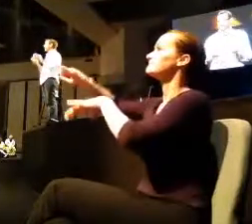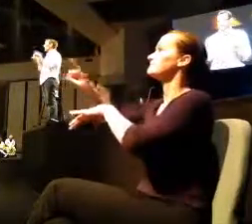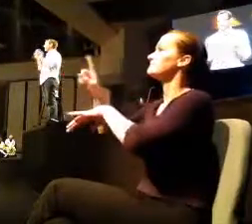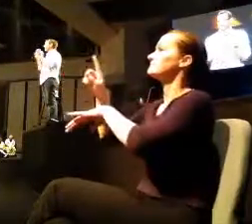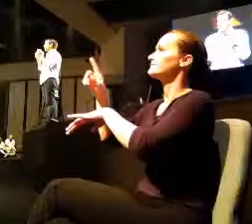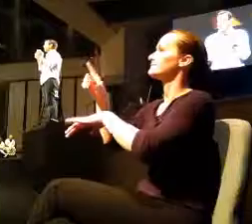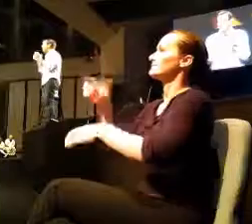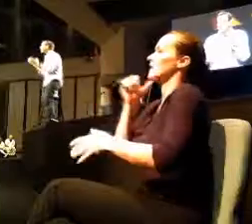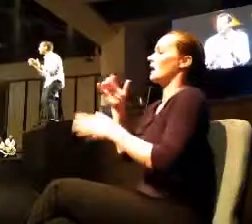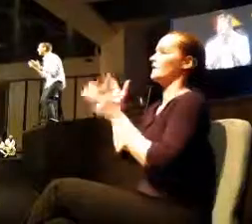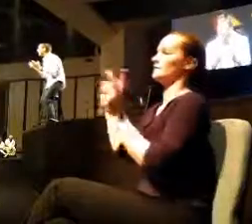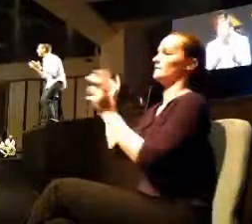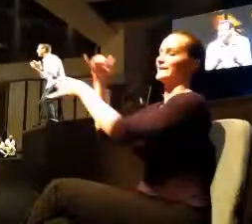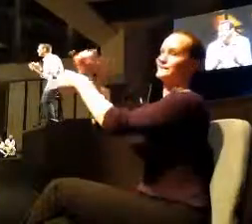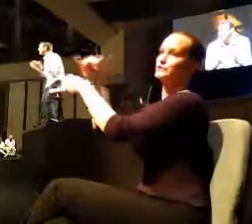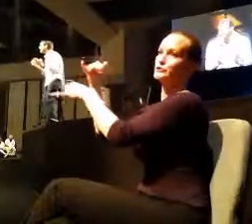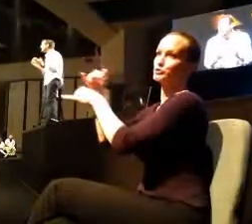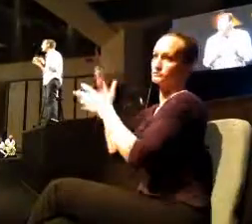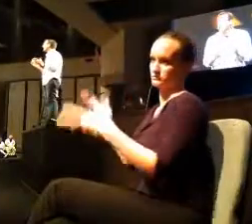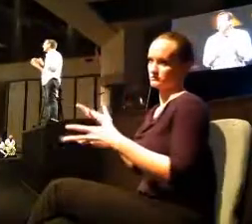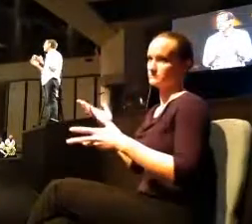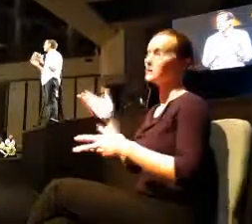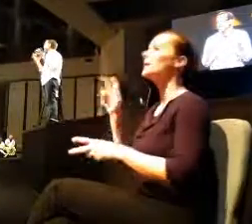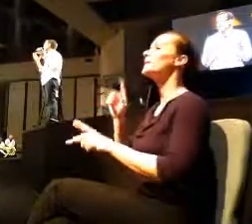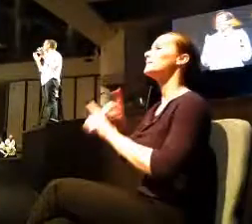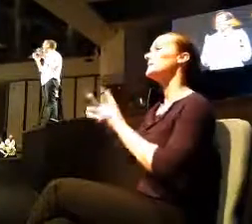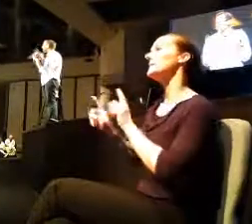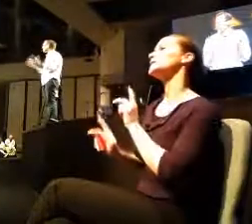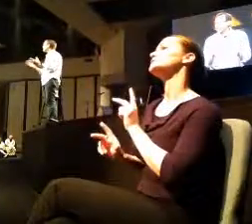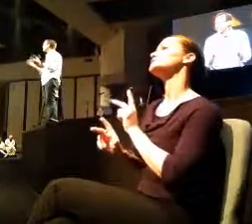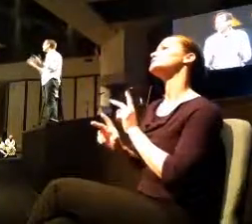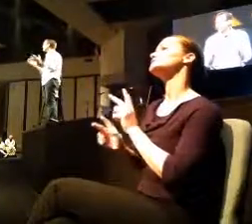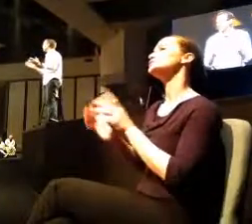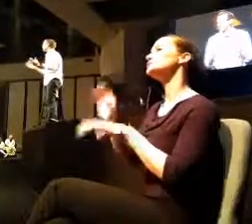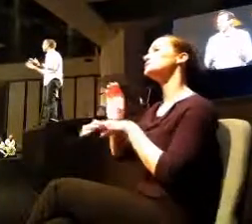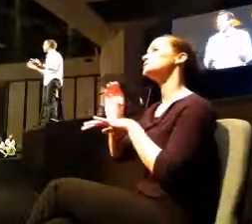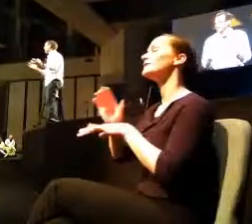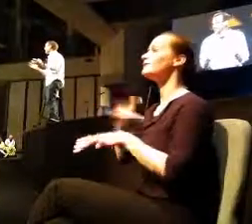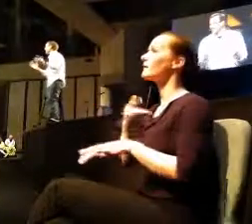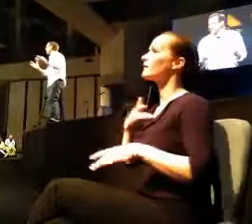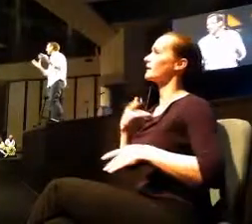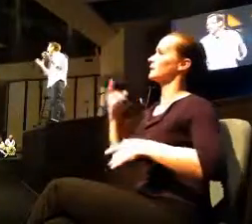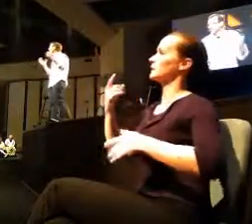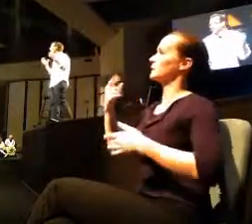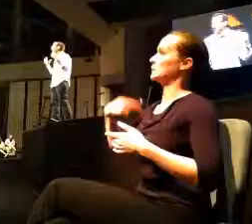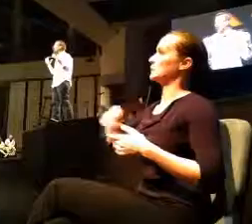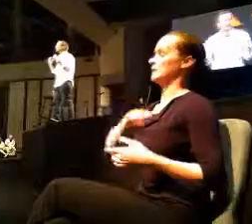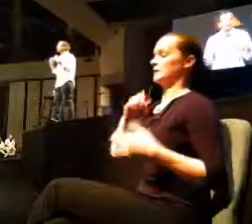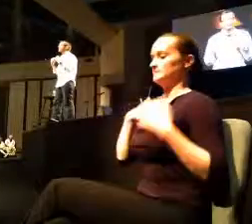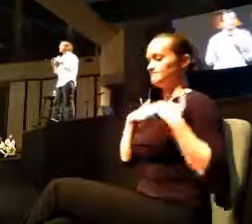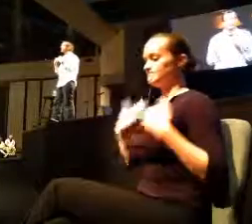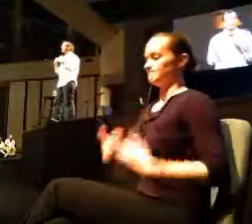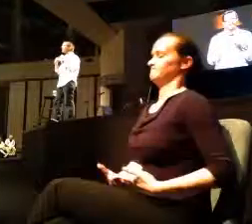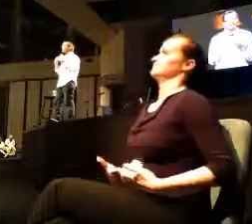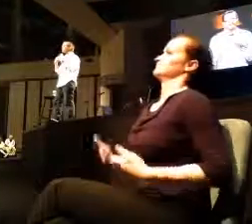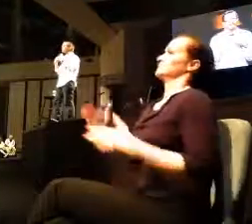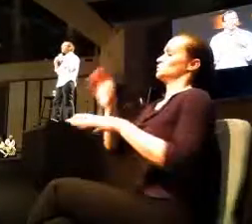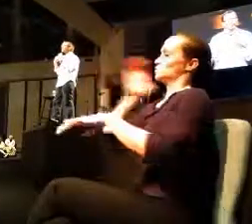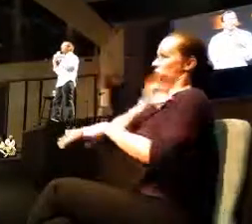institutions, but churches that see themselves as the embodiment of Christ, that they have a goal to